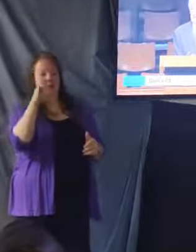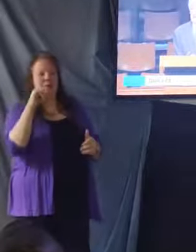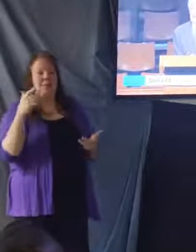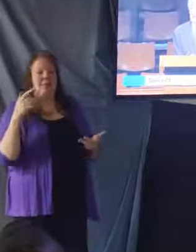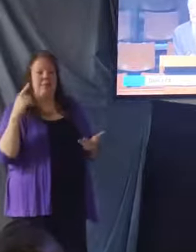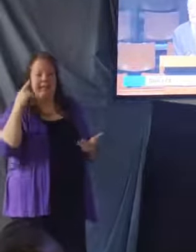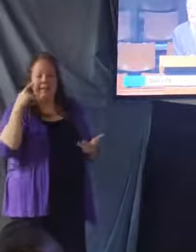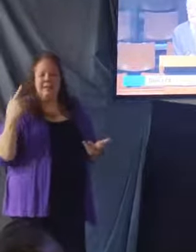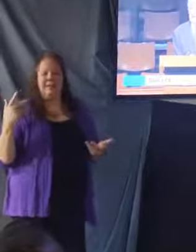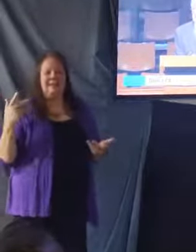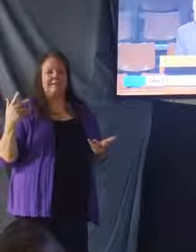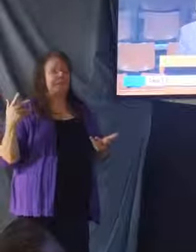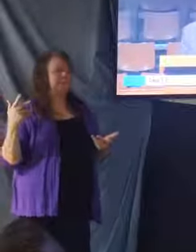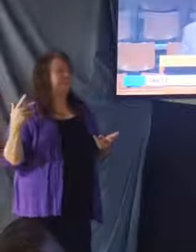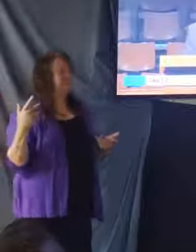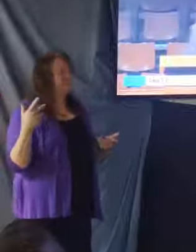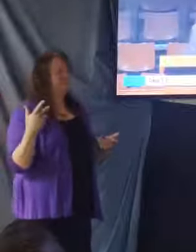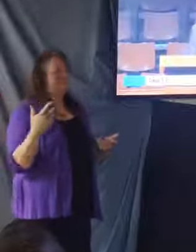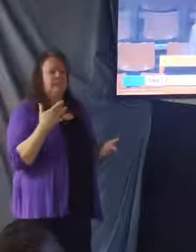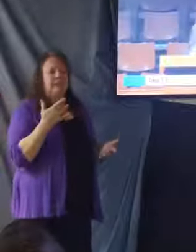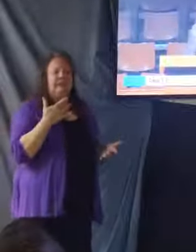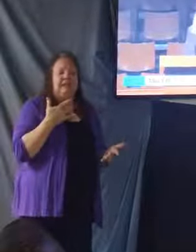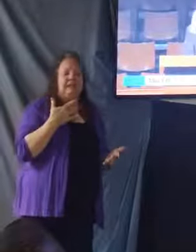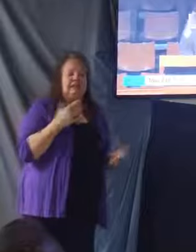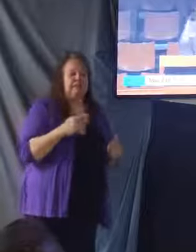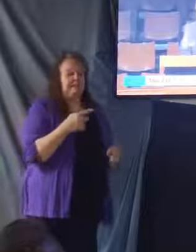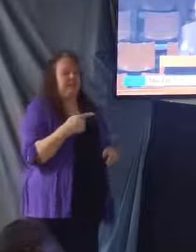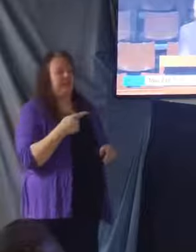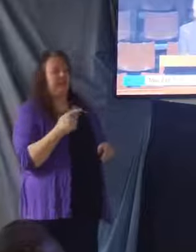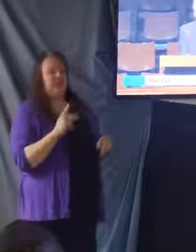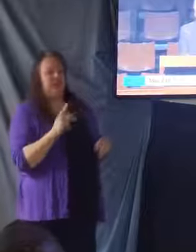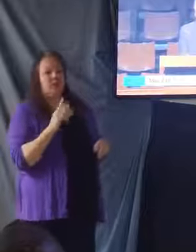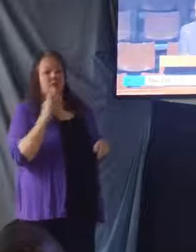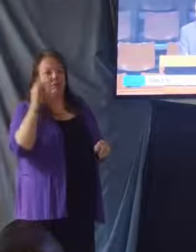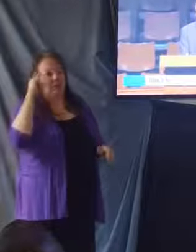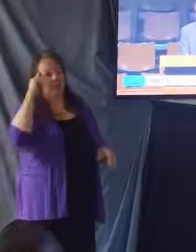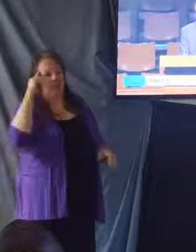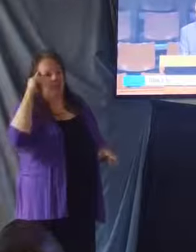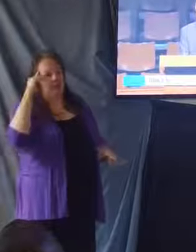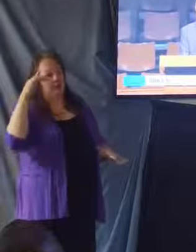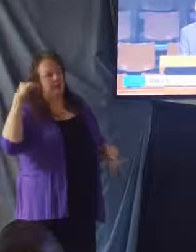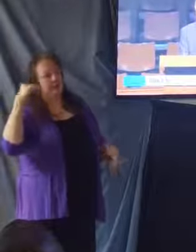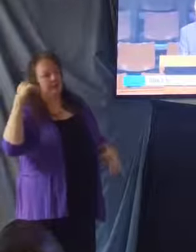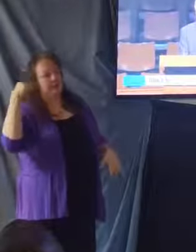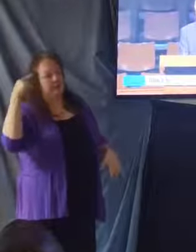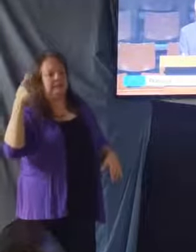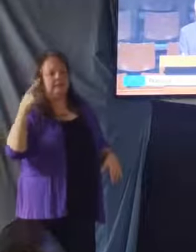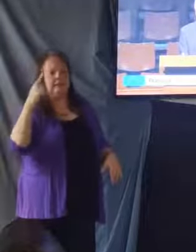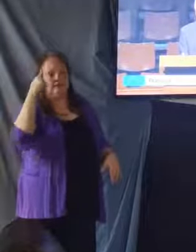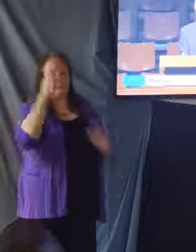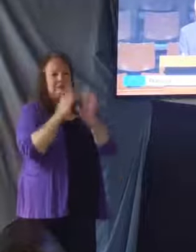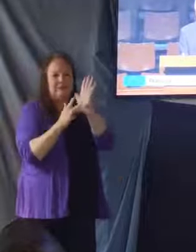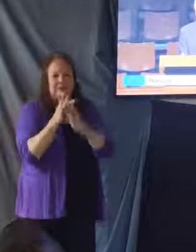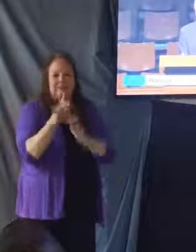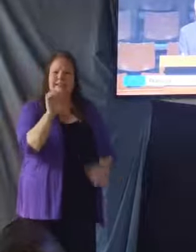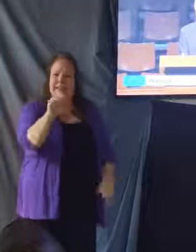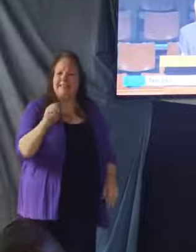it in a shameful way when people say that people are fanatics. We are.